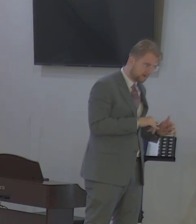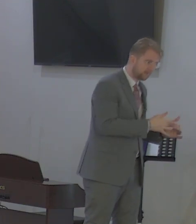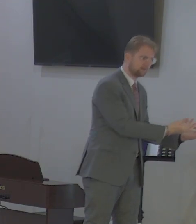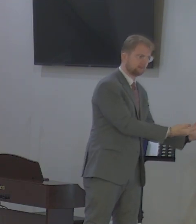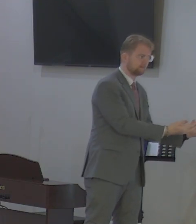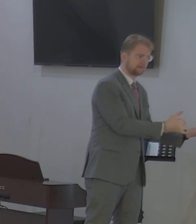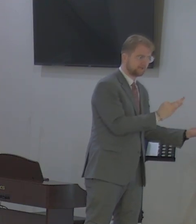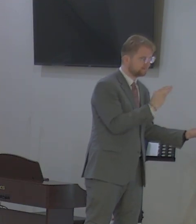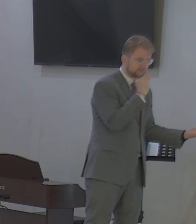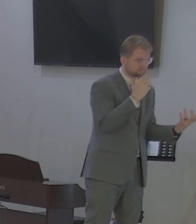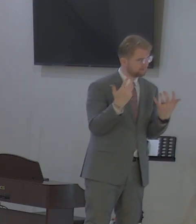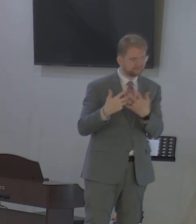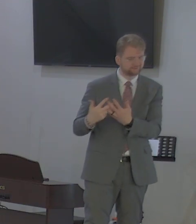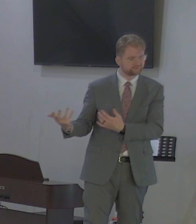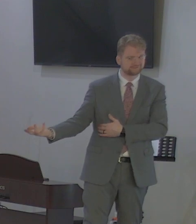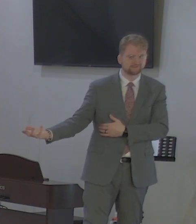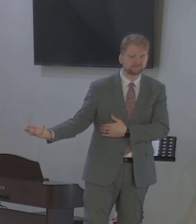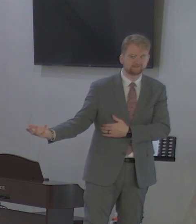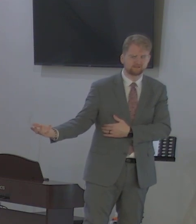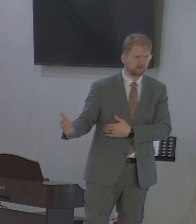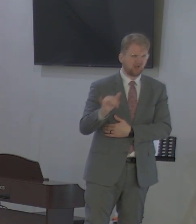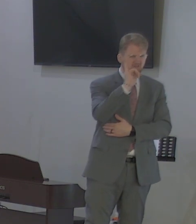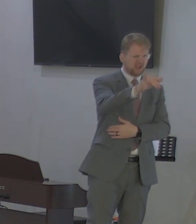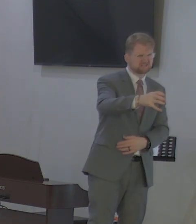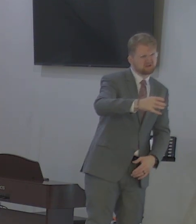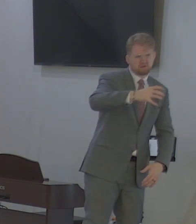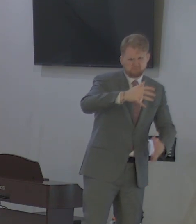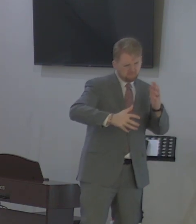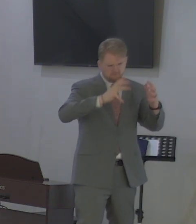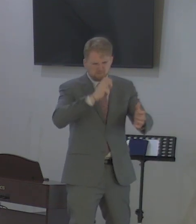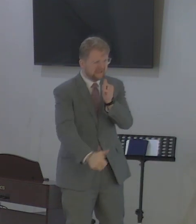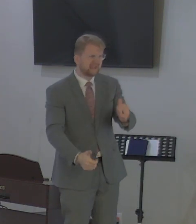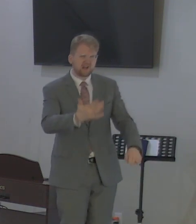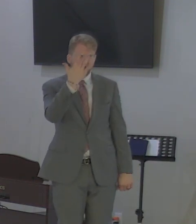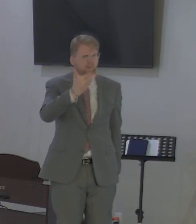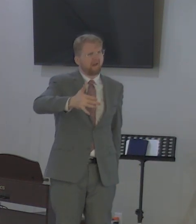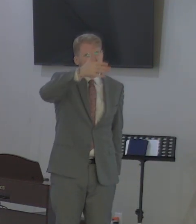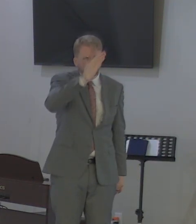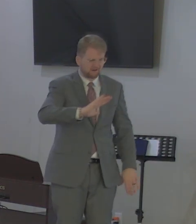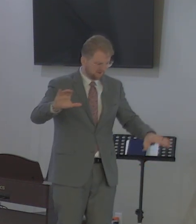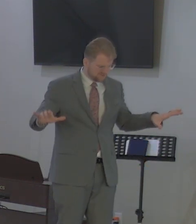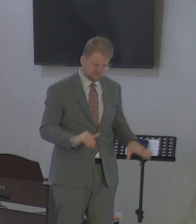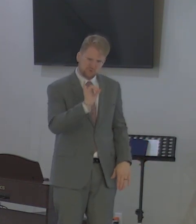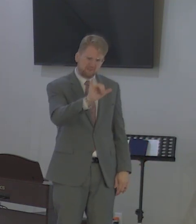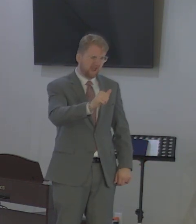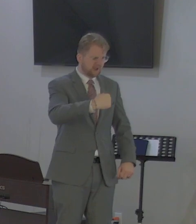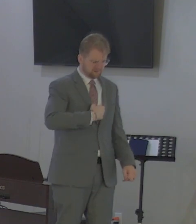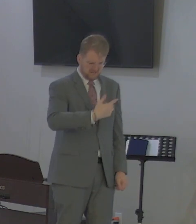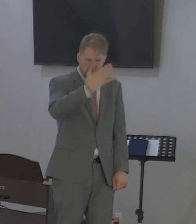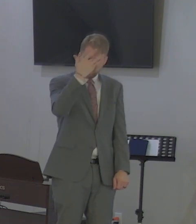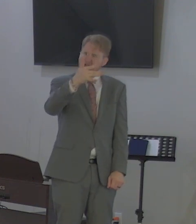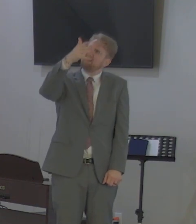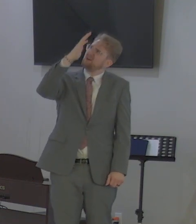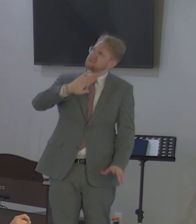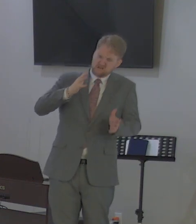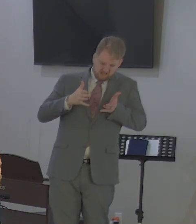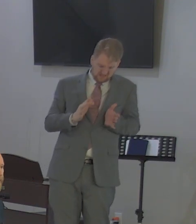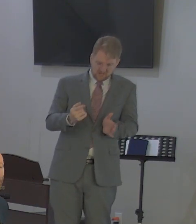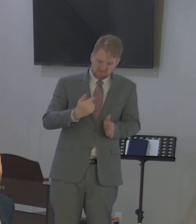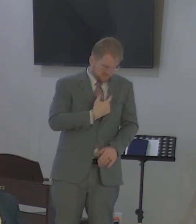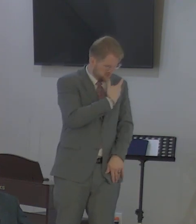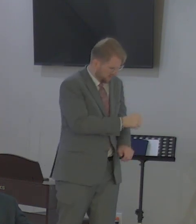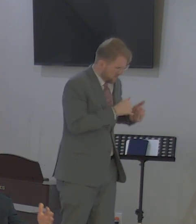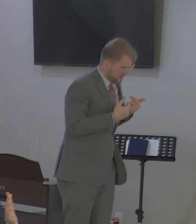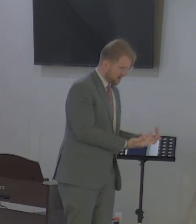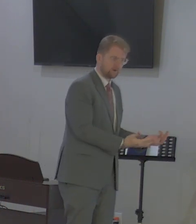hell. That's mean. Why would God do that to me? Why would God allow me to go or put me into a place of